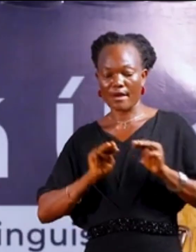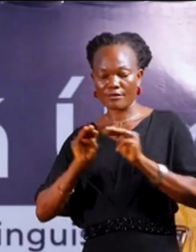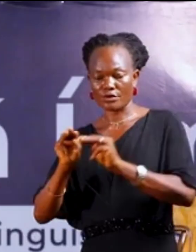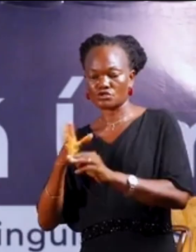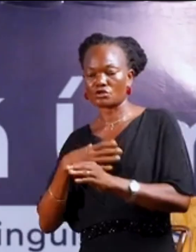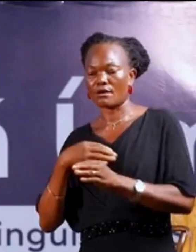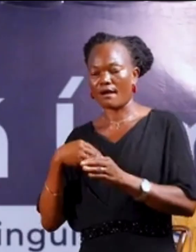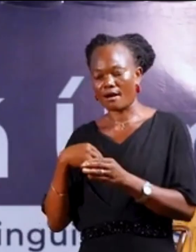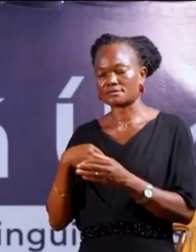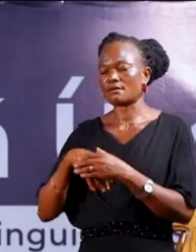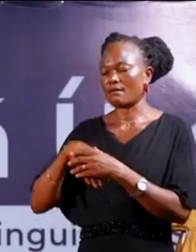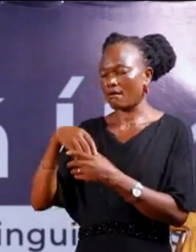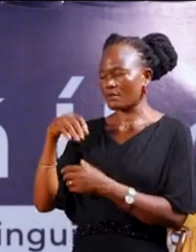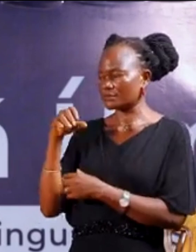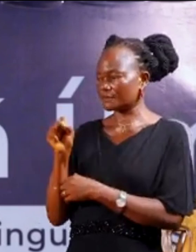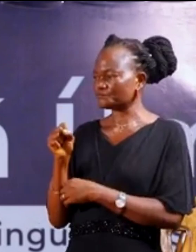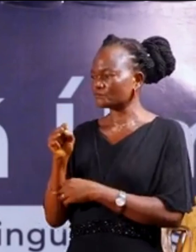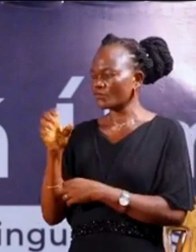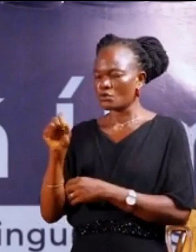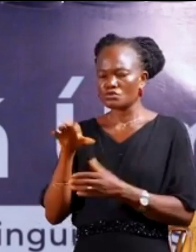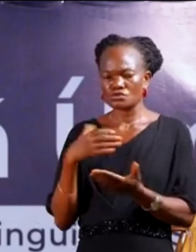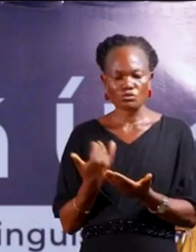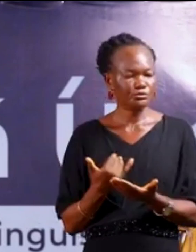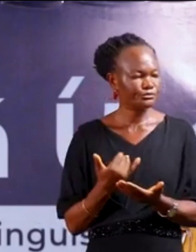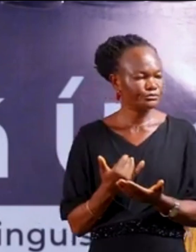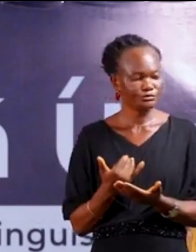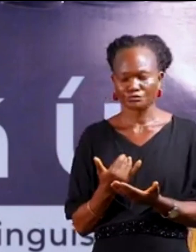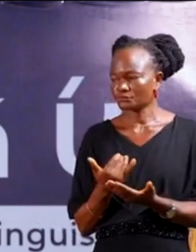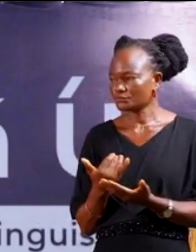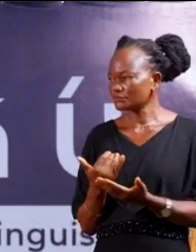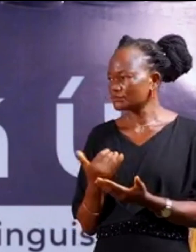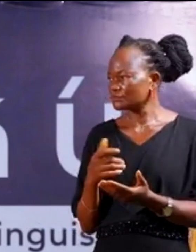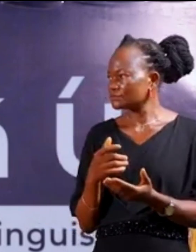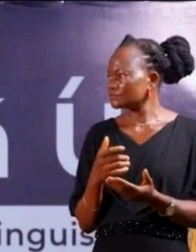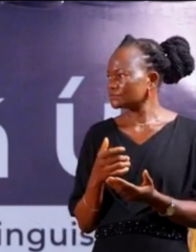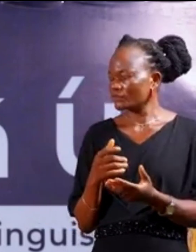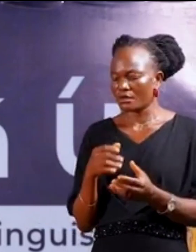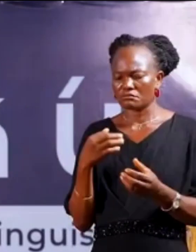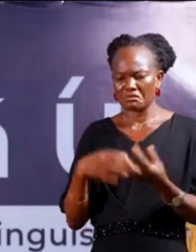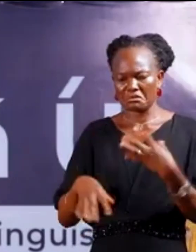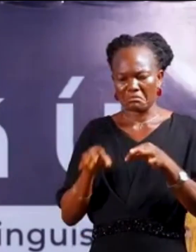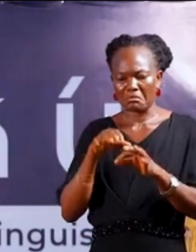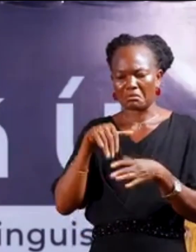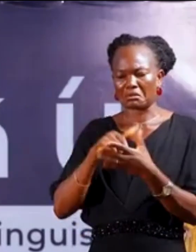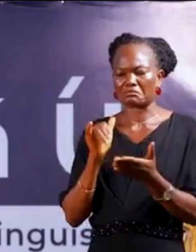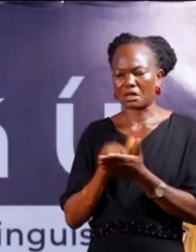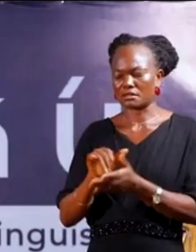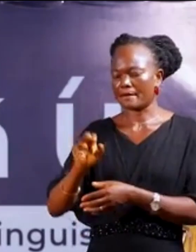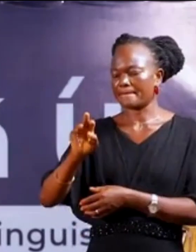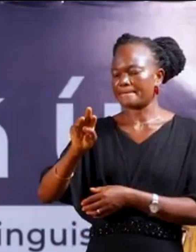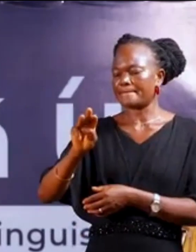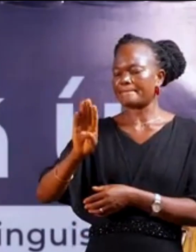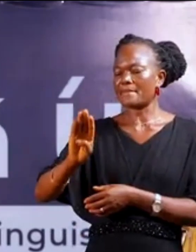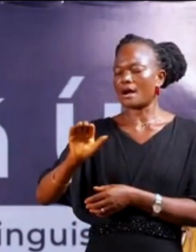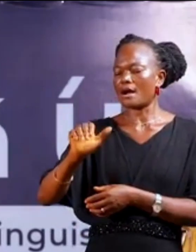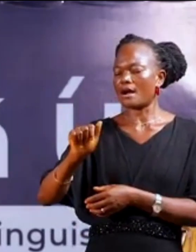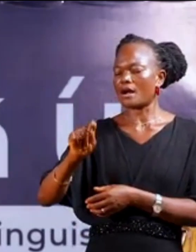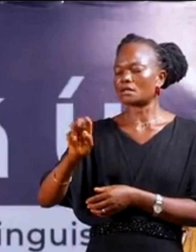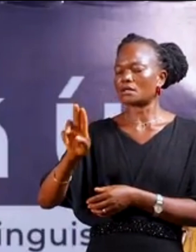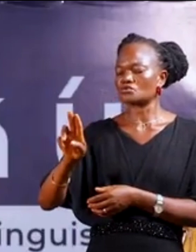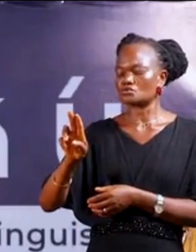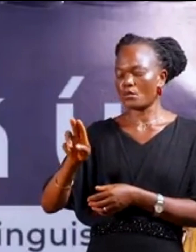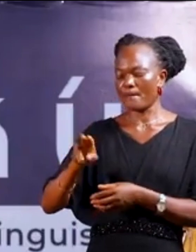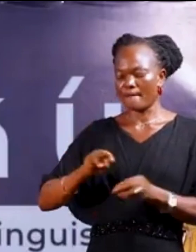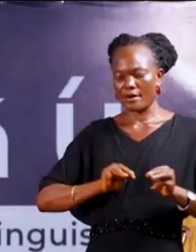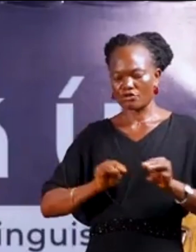and their outcome. So let me lay some emphasis on the Bantu migration, which occurred within